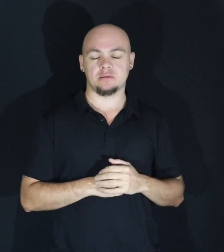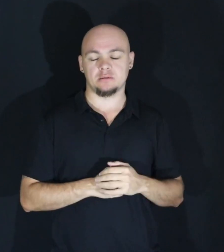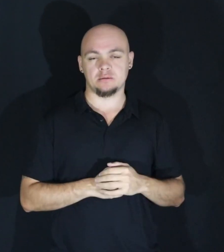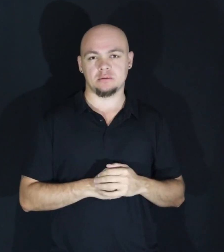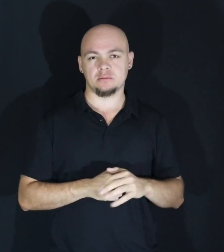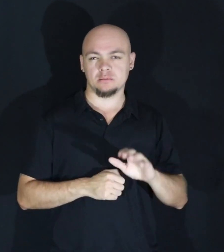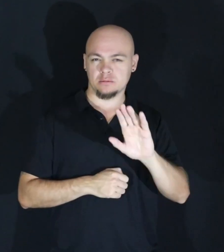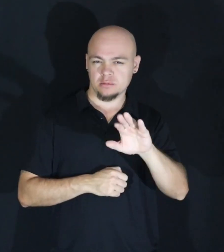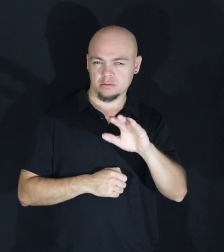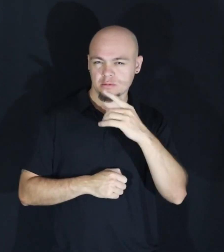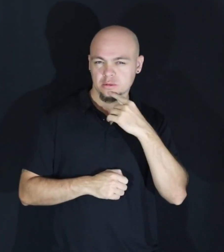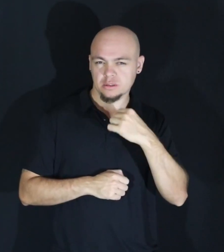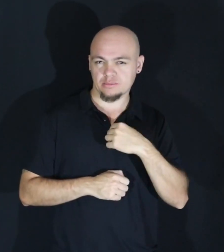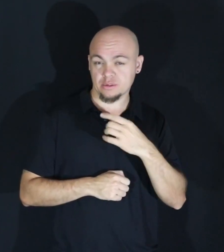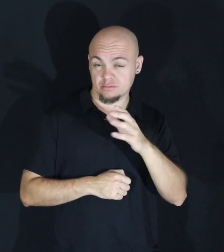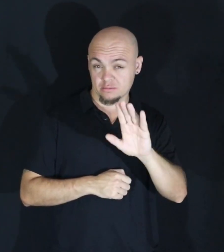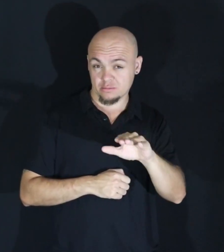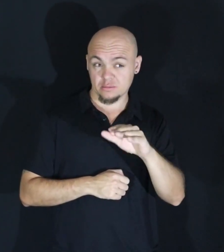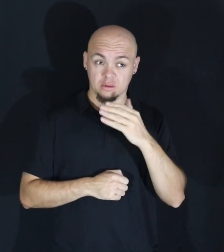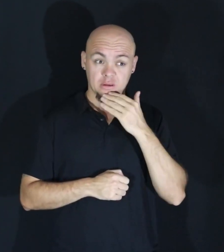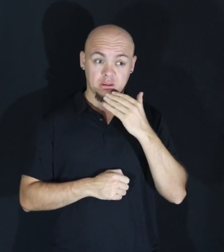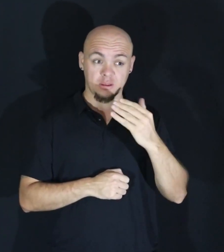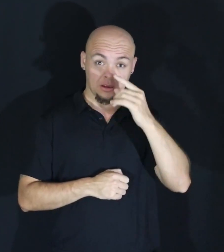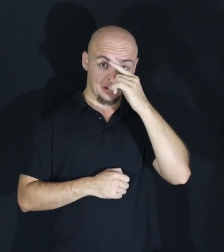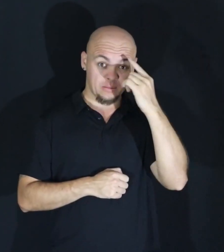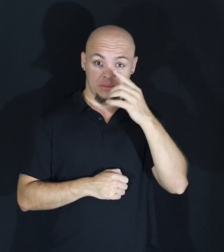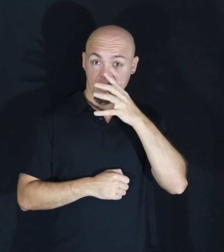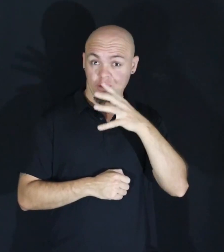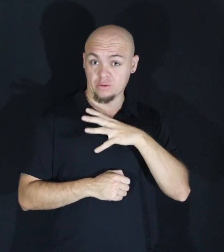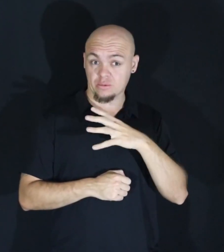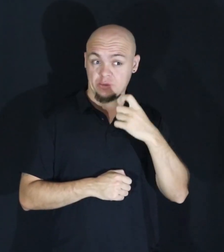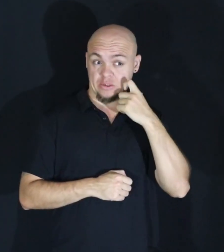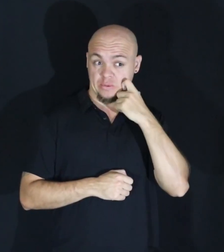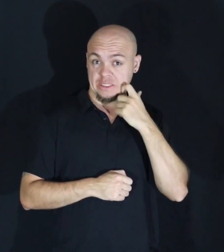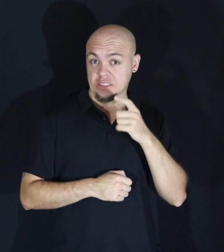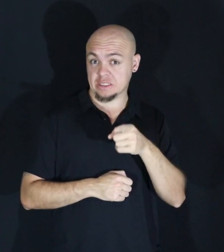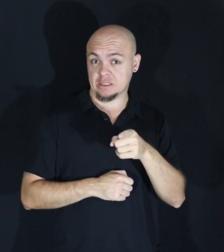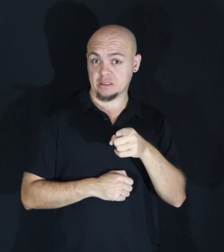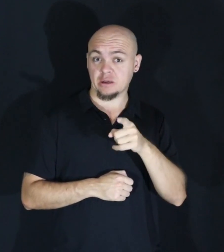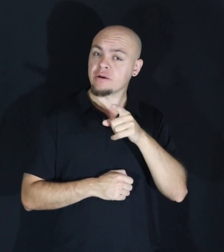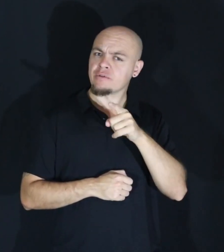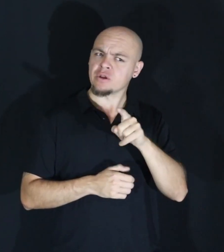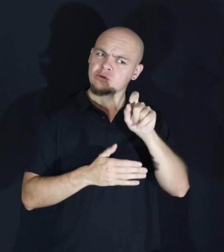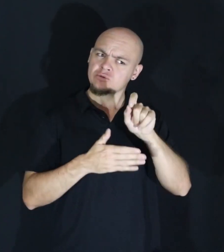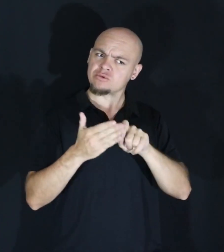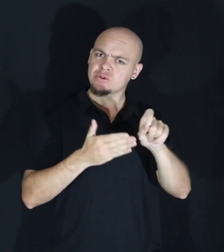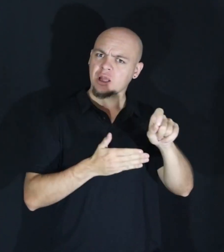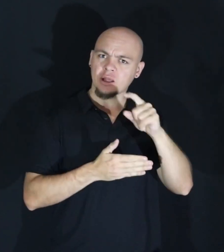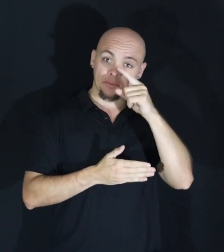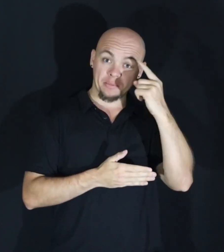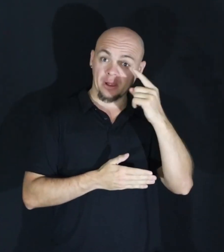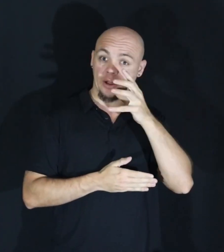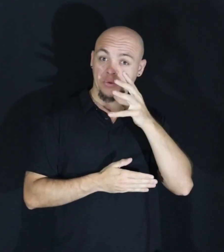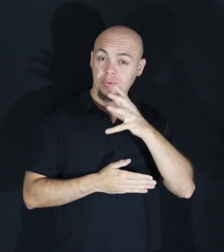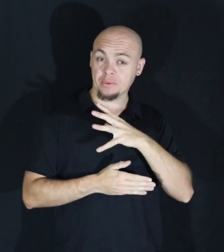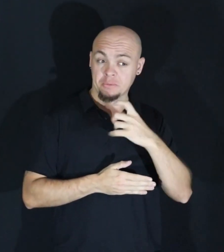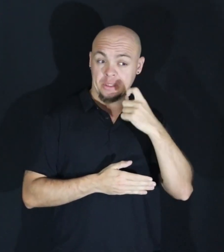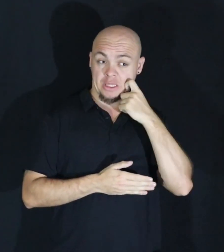So tell me, have you thanked a Black woman lately? Have you checked in on a Black woman